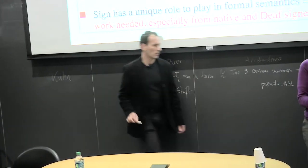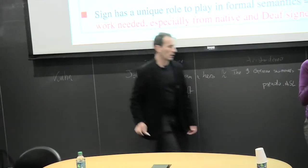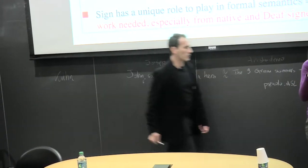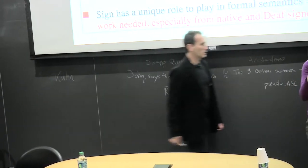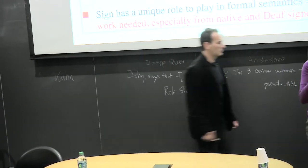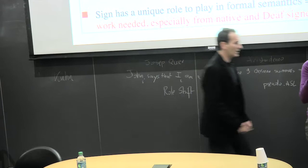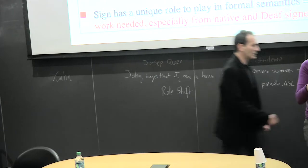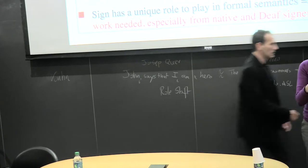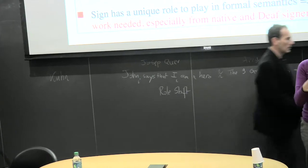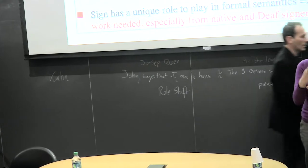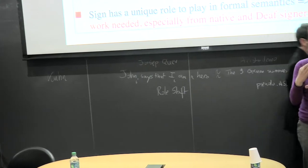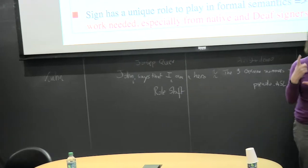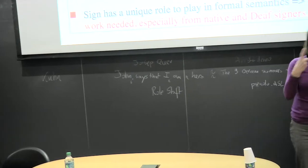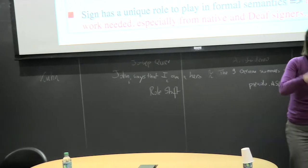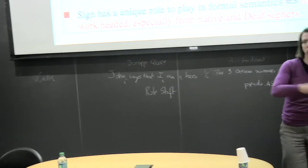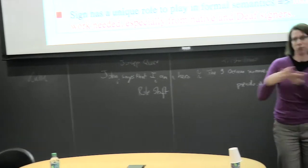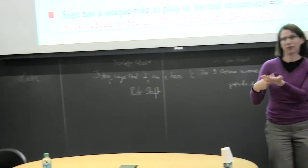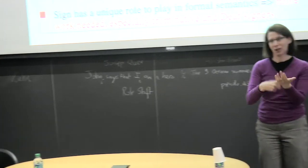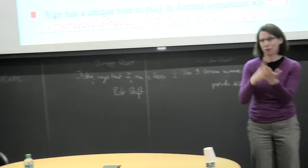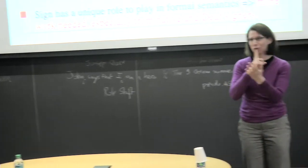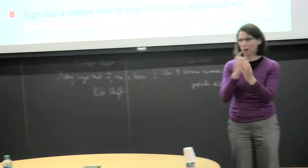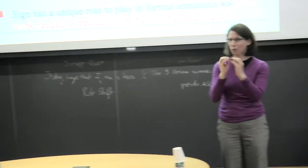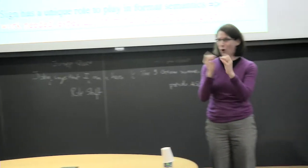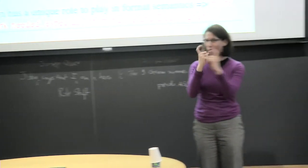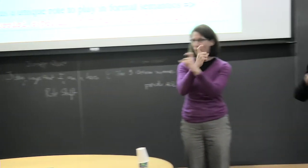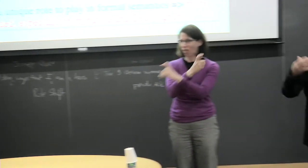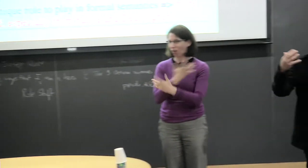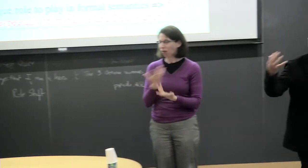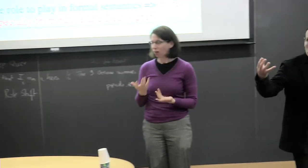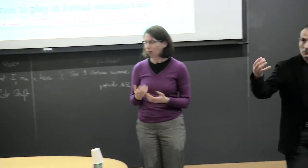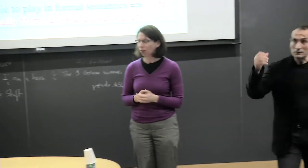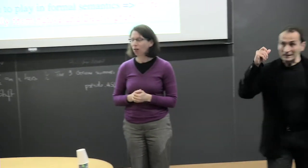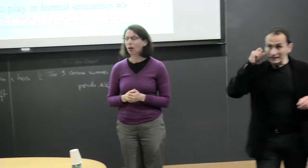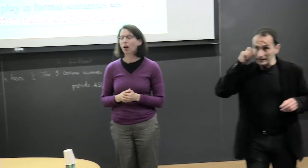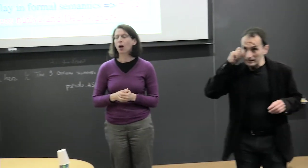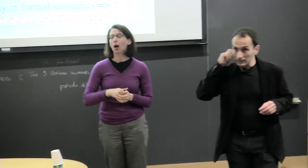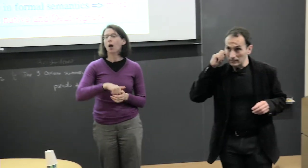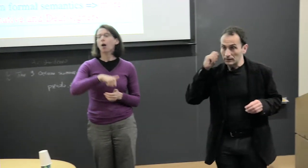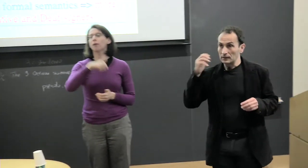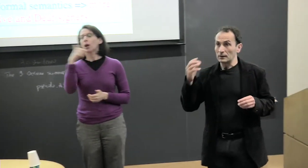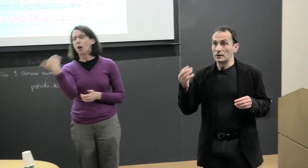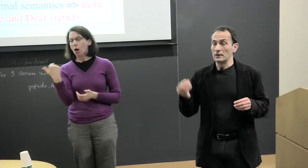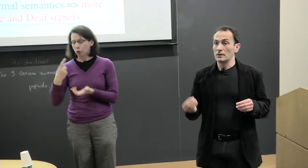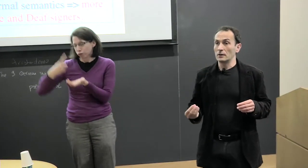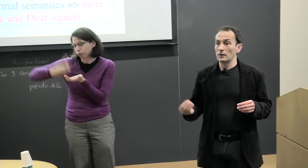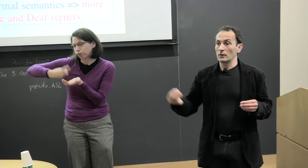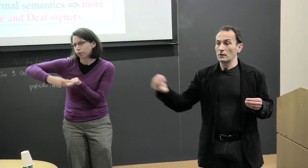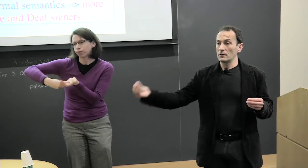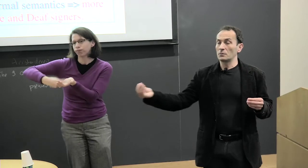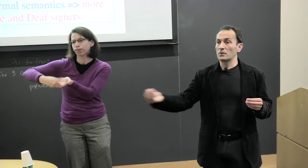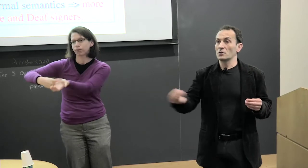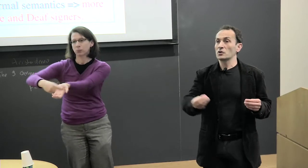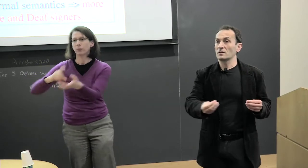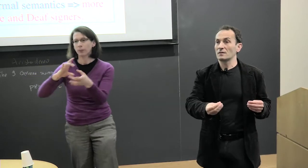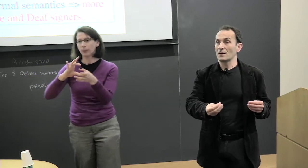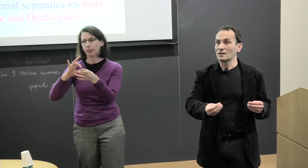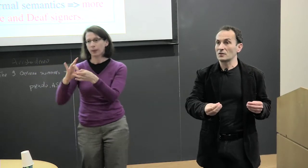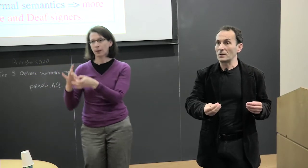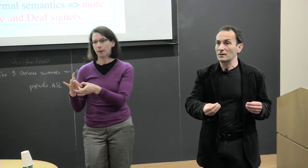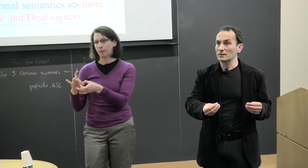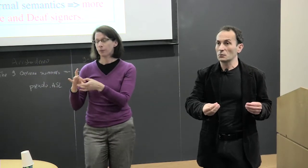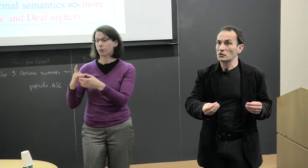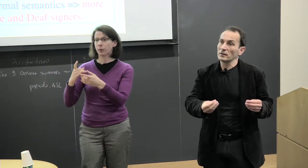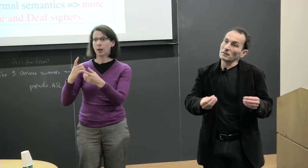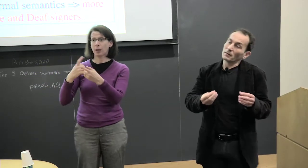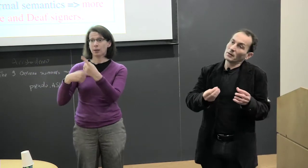version of the debate, but there is an alternative line on these positions in